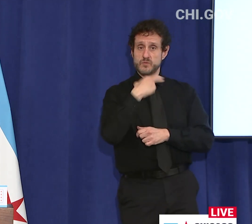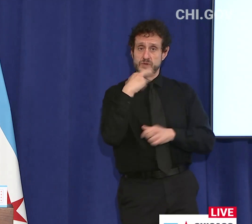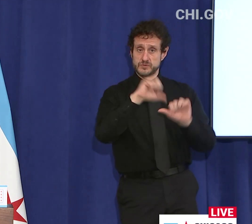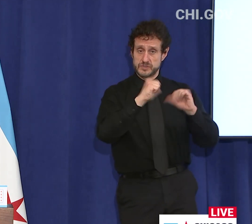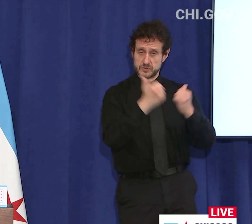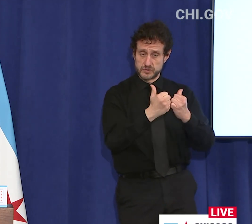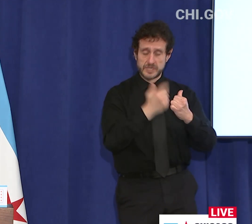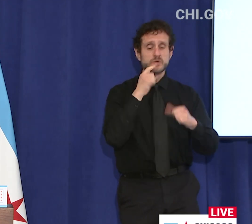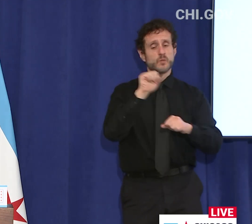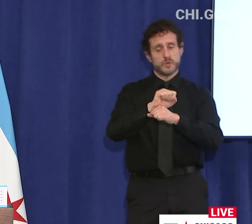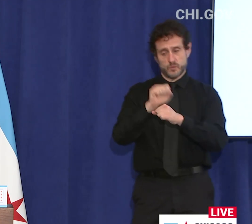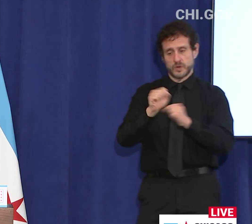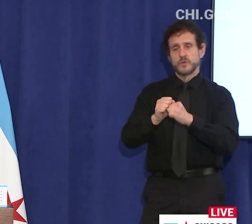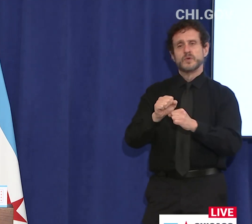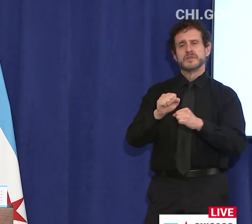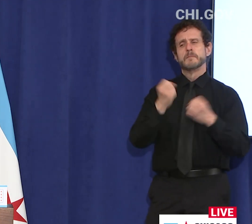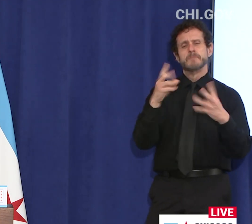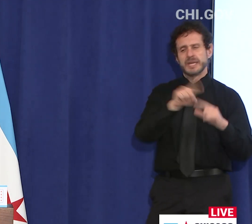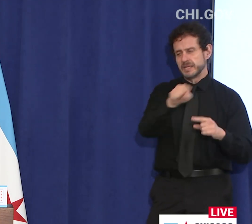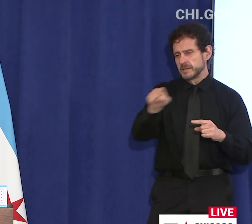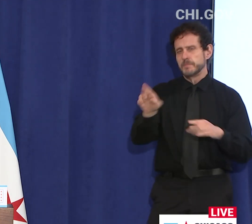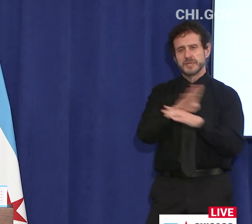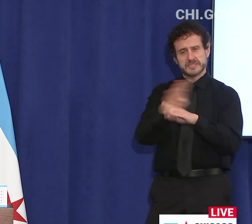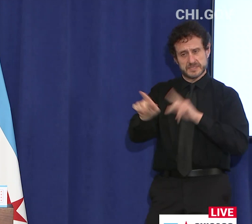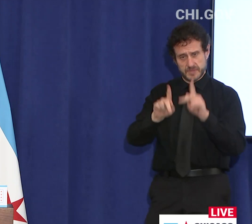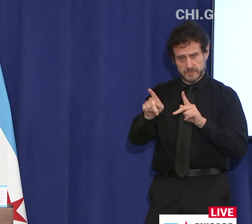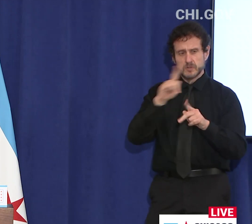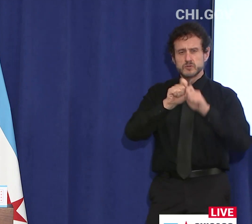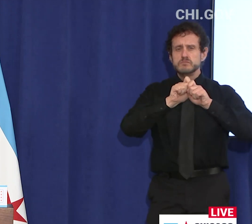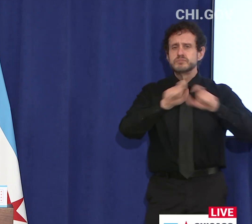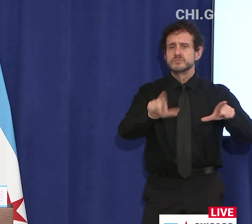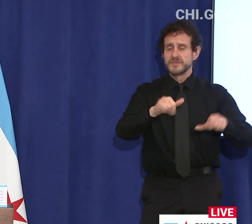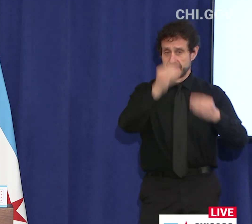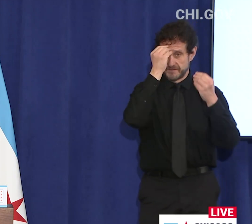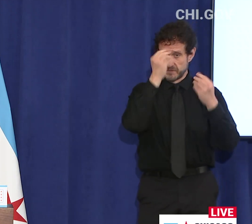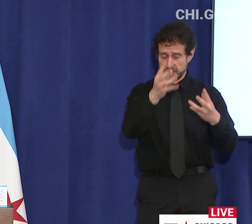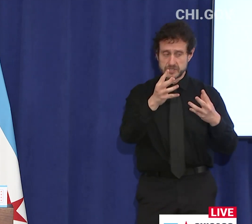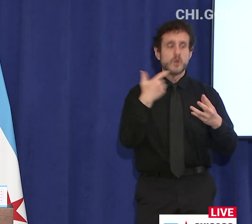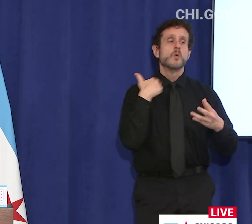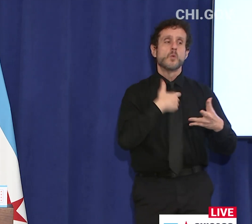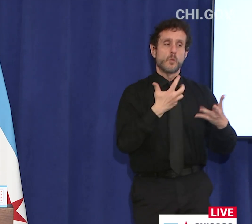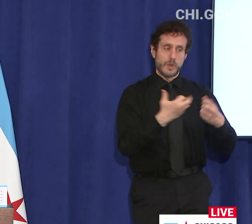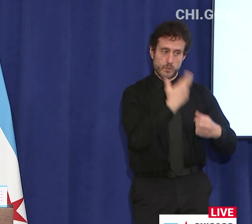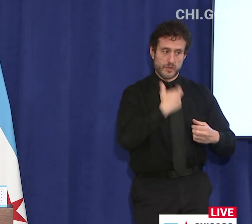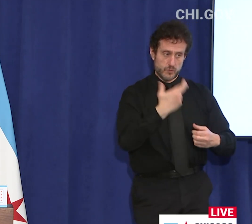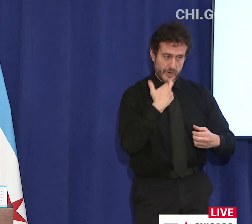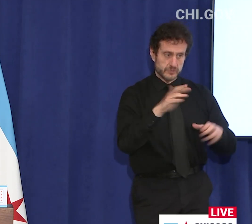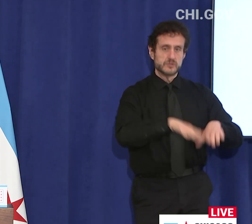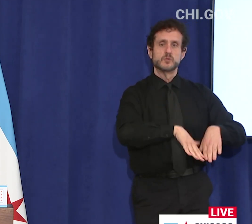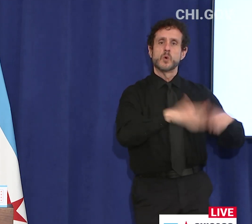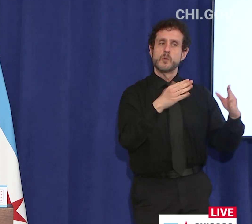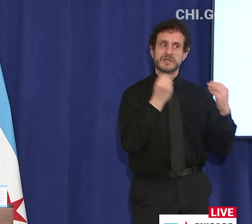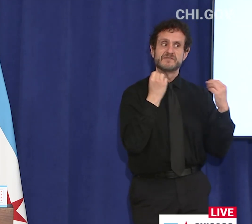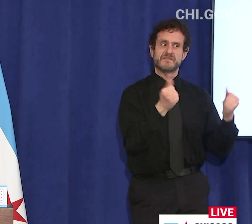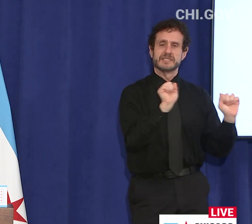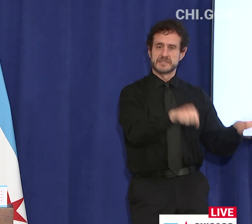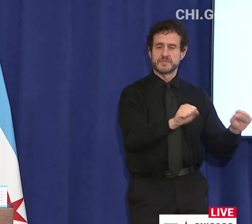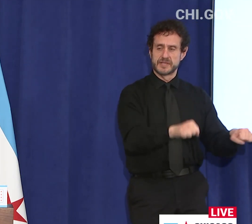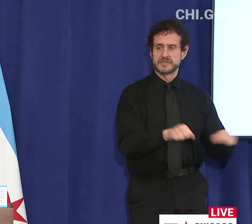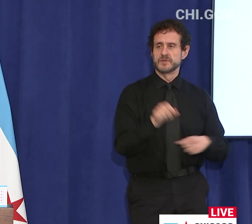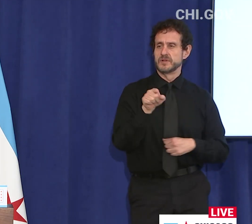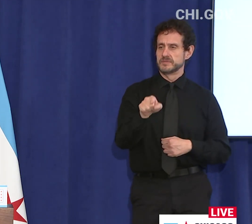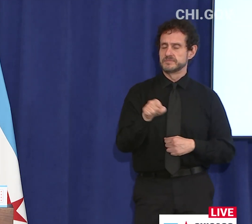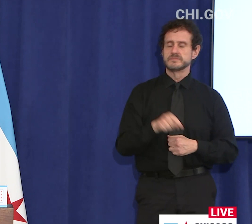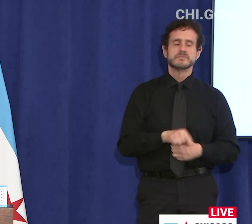other entrepreneurs to get that information out. But we want to be bringing these restaurants back online as quickly as possible. Fran is also